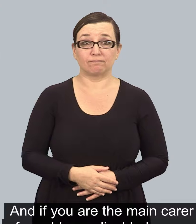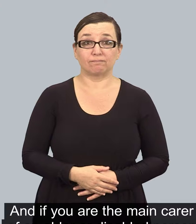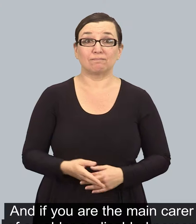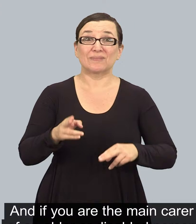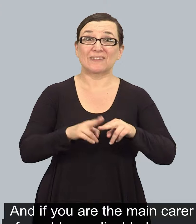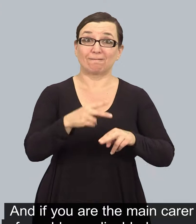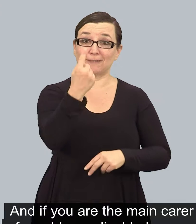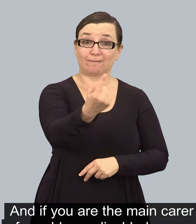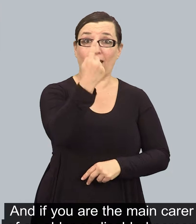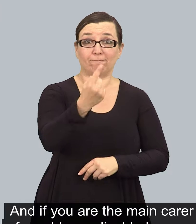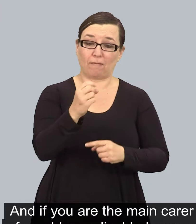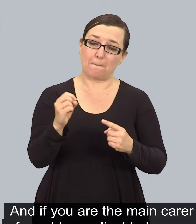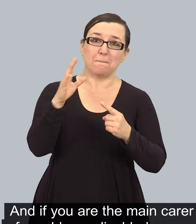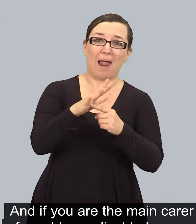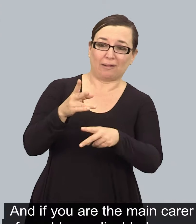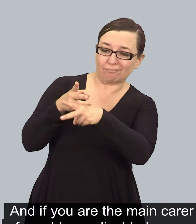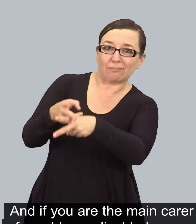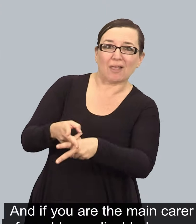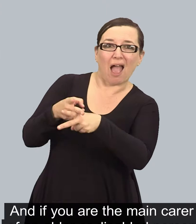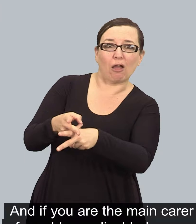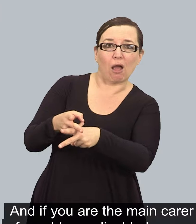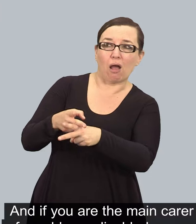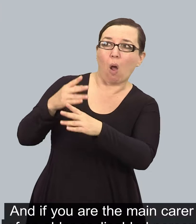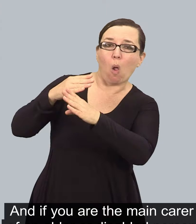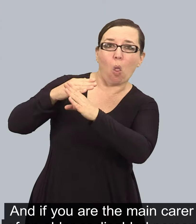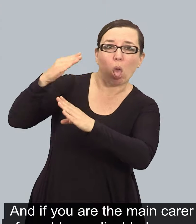and if you are the main carer of an older or disabled person,